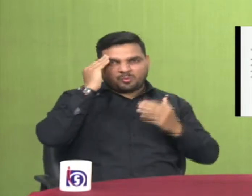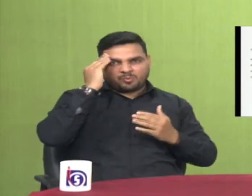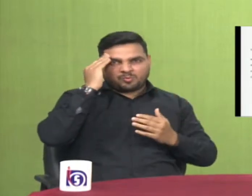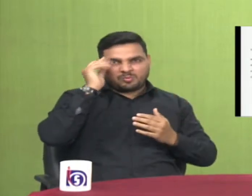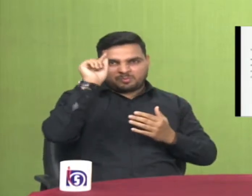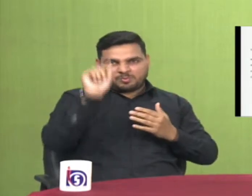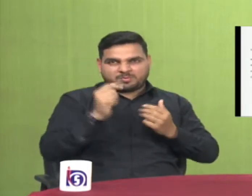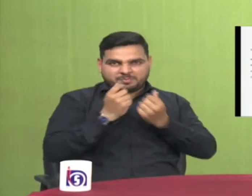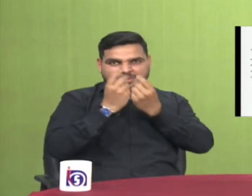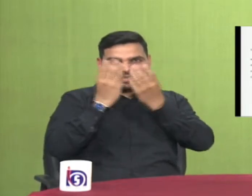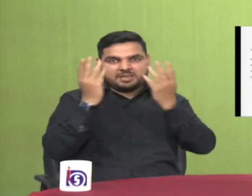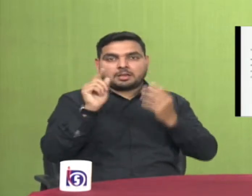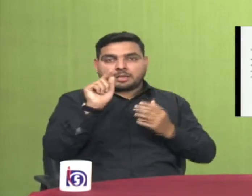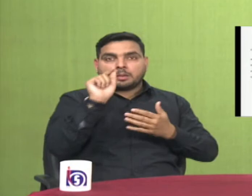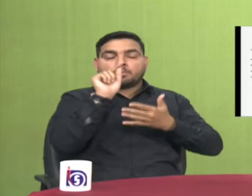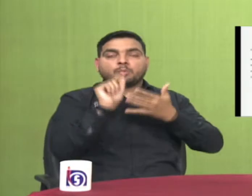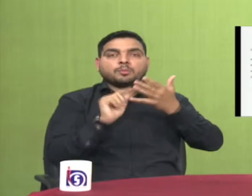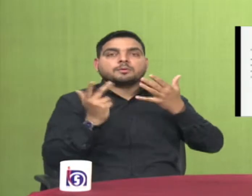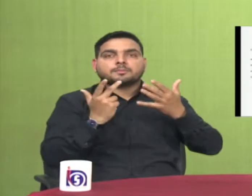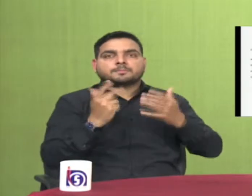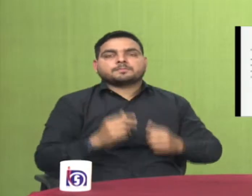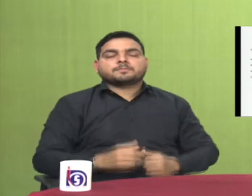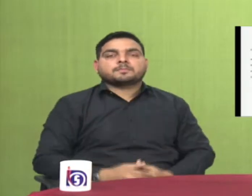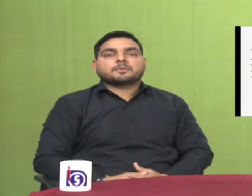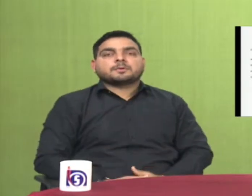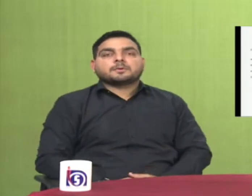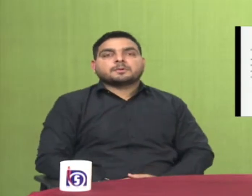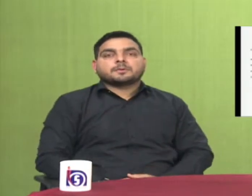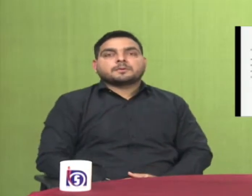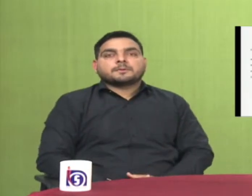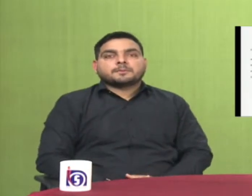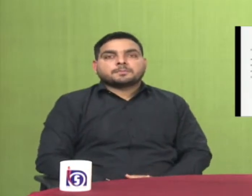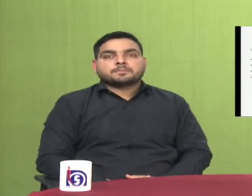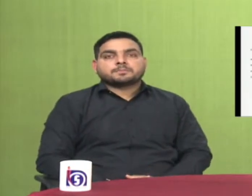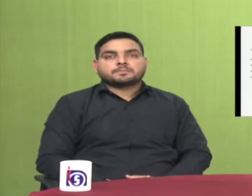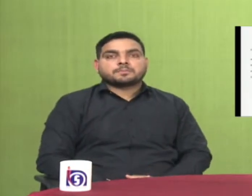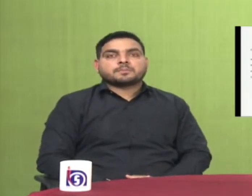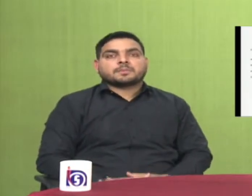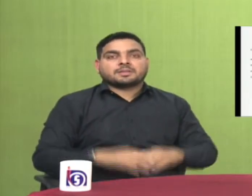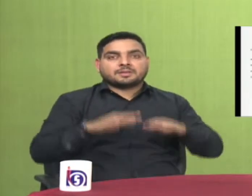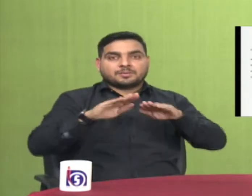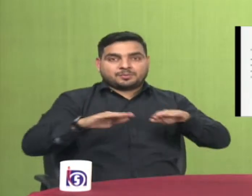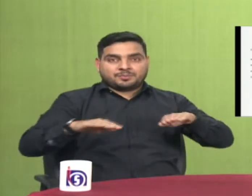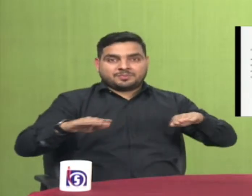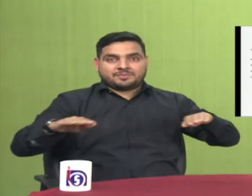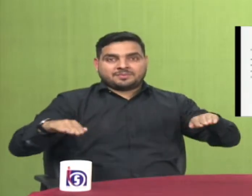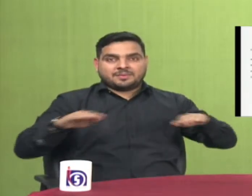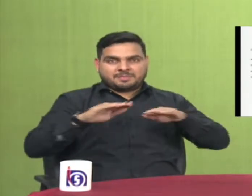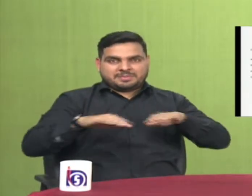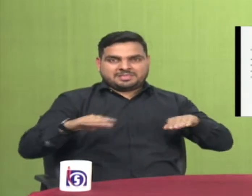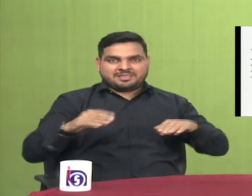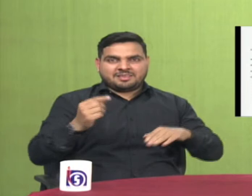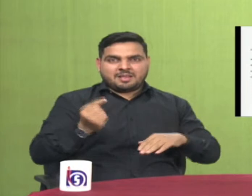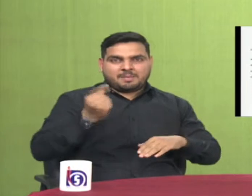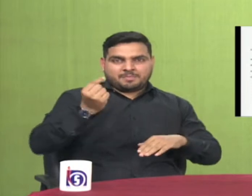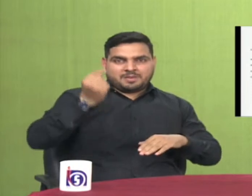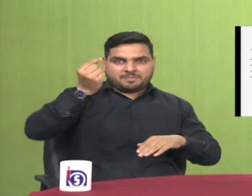Are different behavior that causes problem in children. So young children